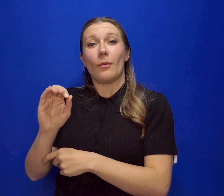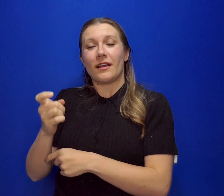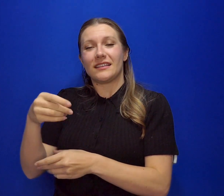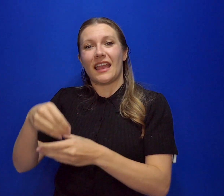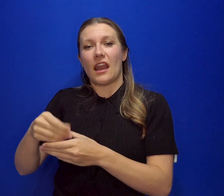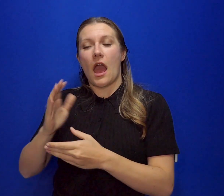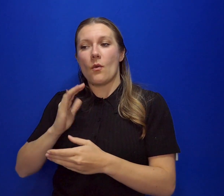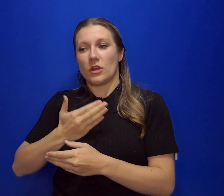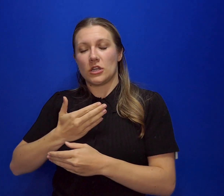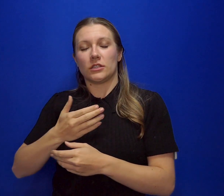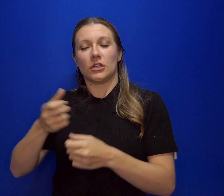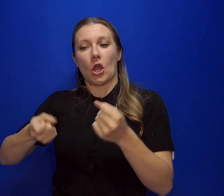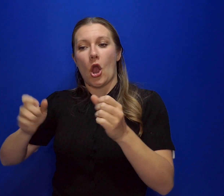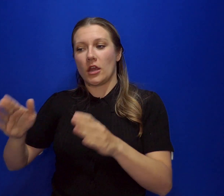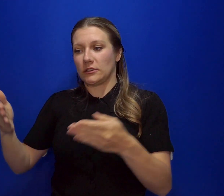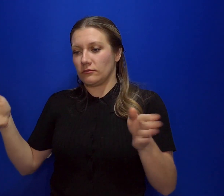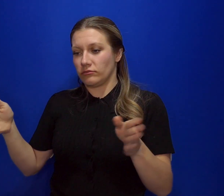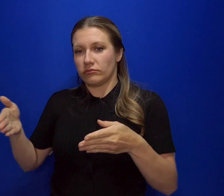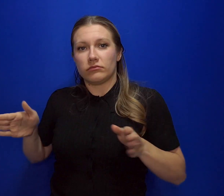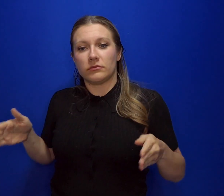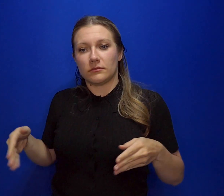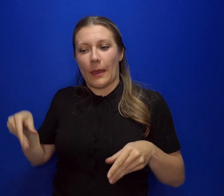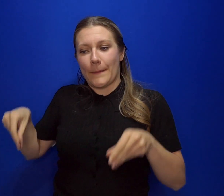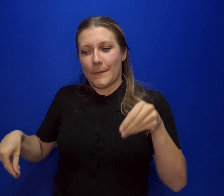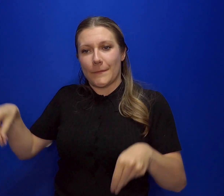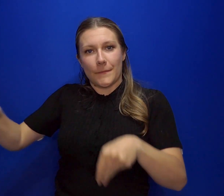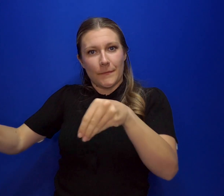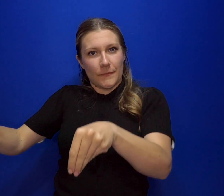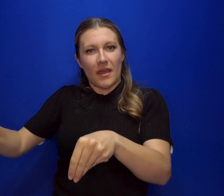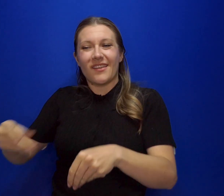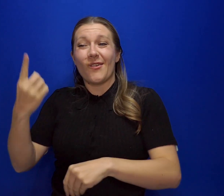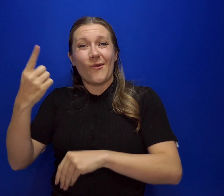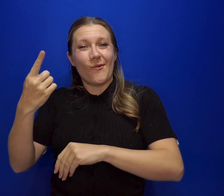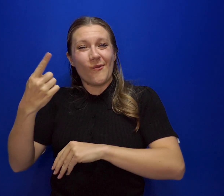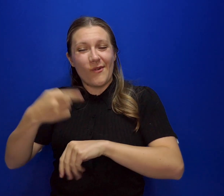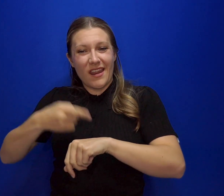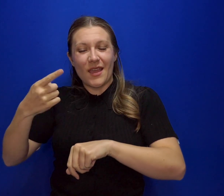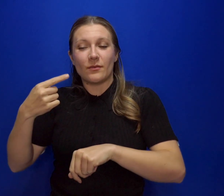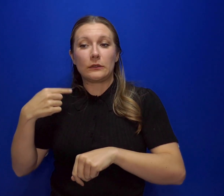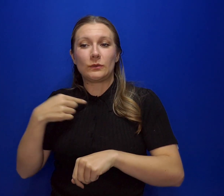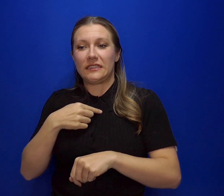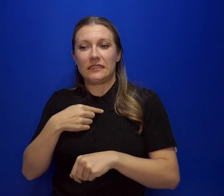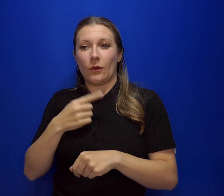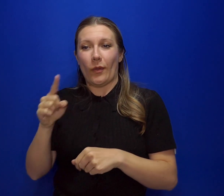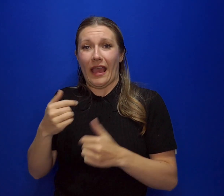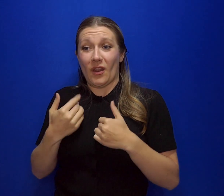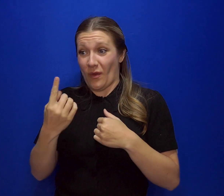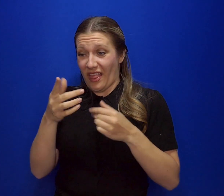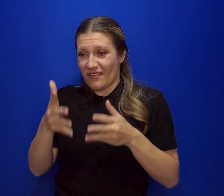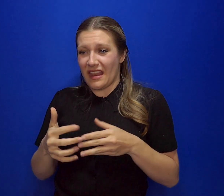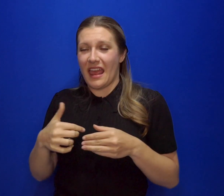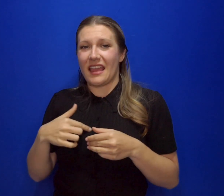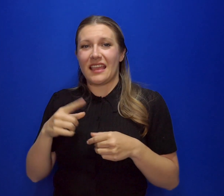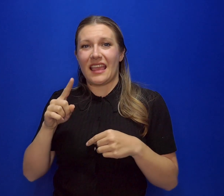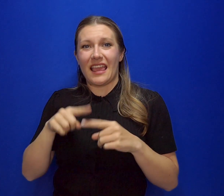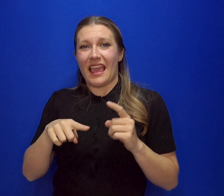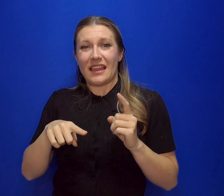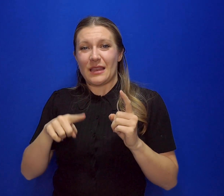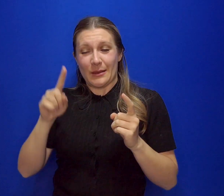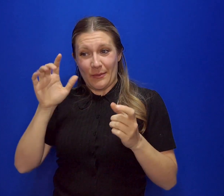door pockets of our cars, right? Yeah. And one time we got down to the one where you're looking at it, you think, I can't believe this is holding the